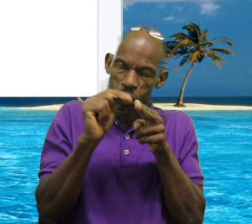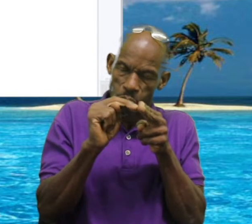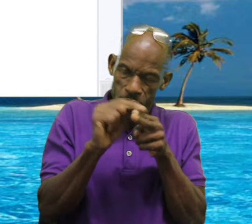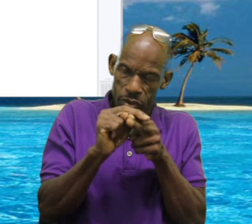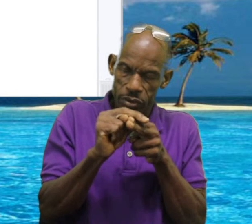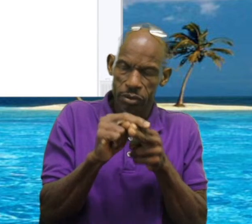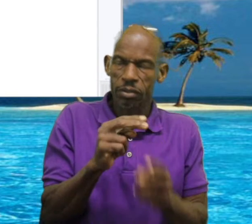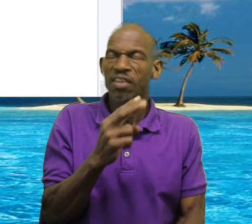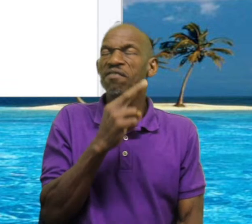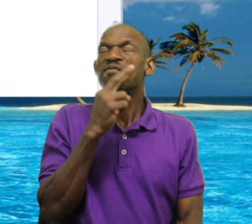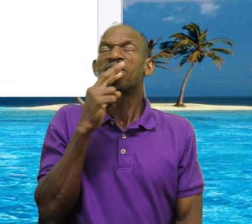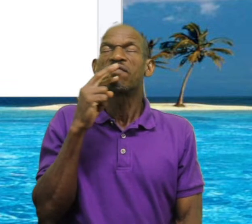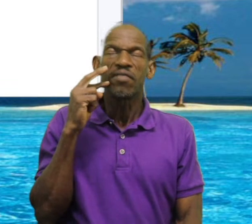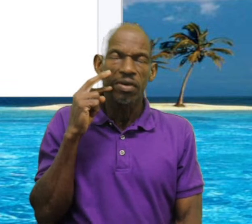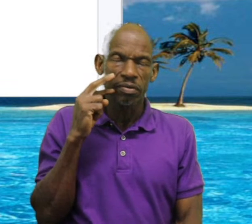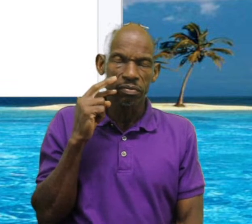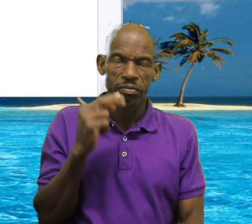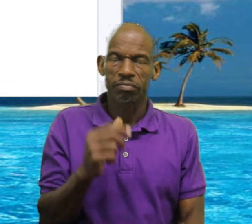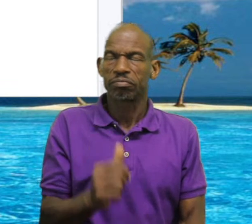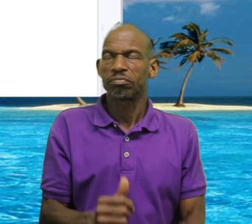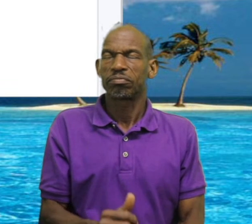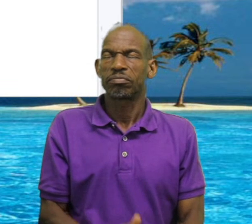verbs,